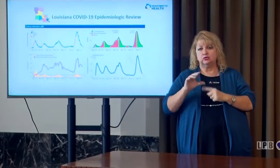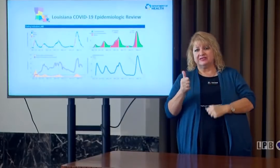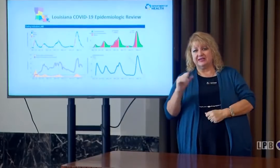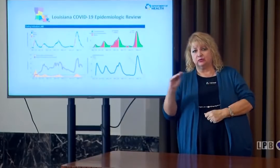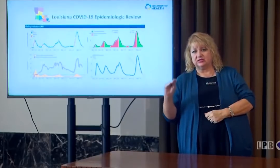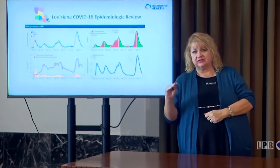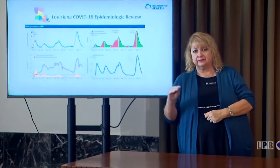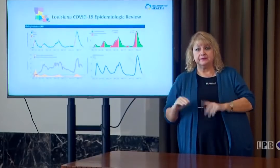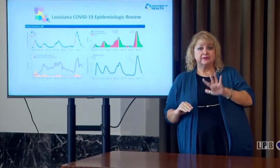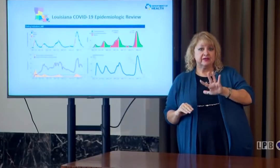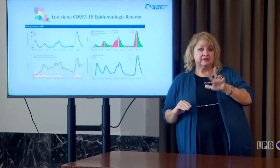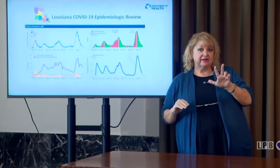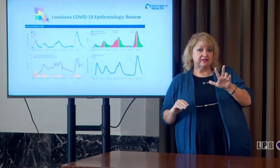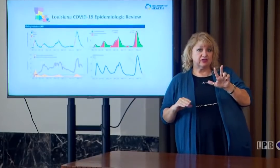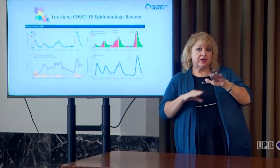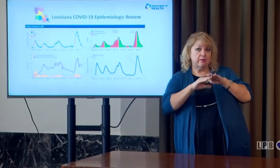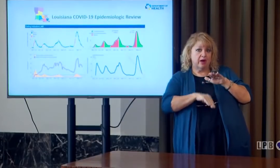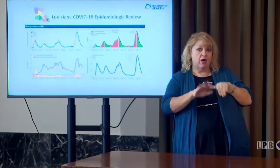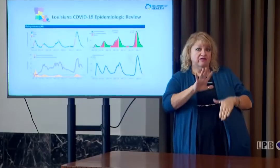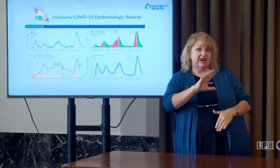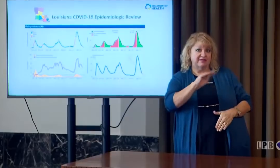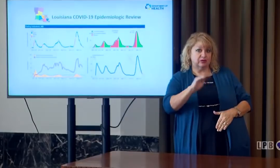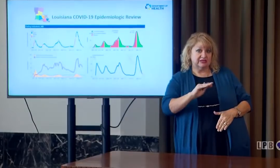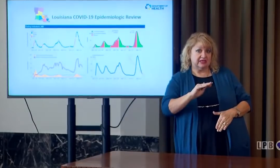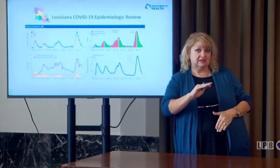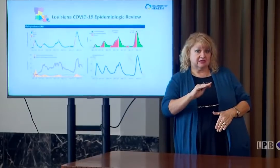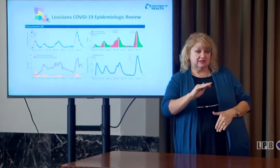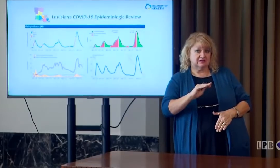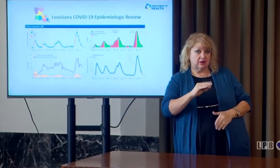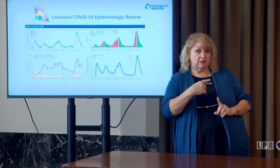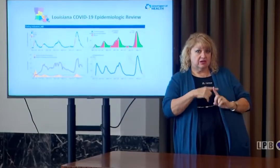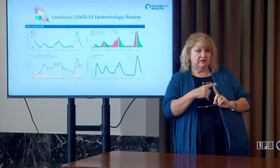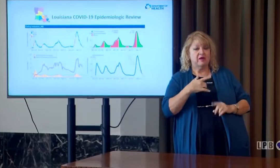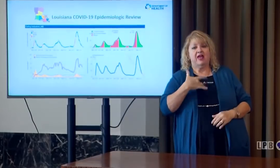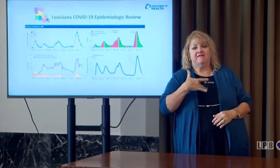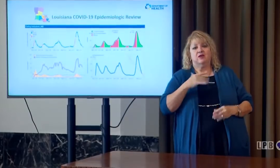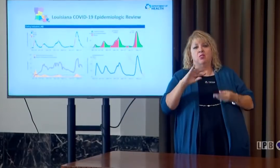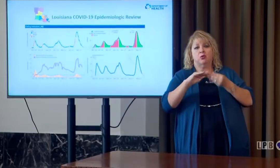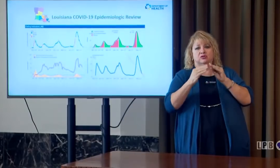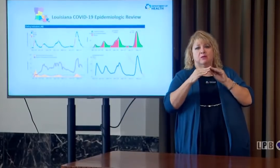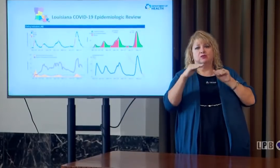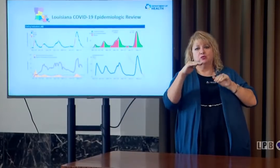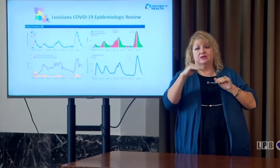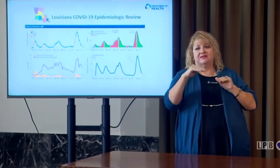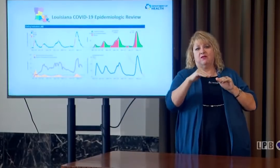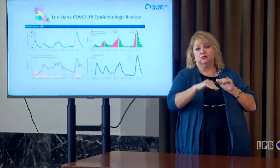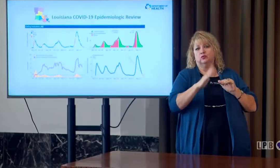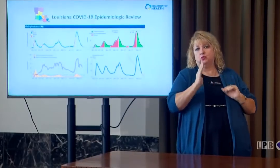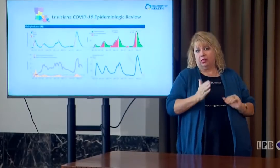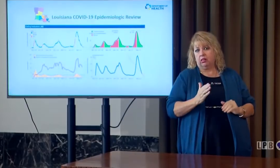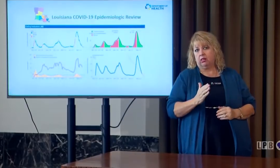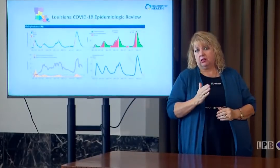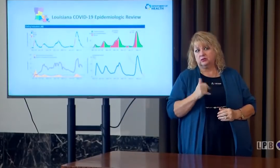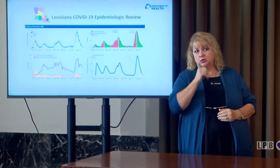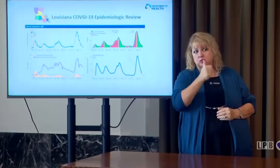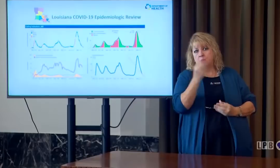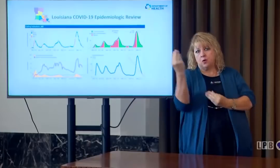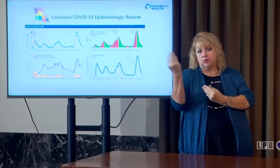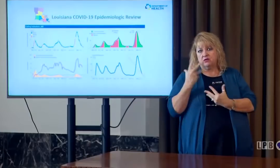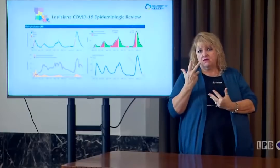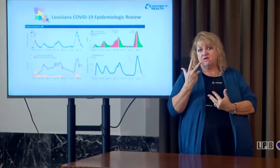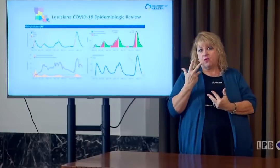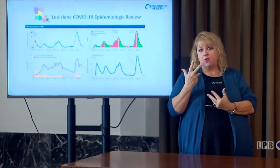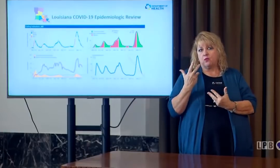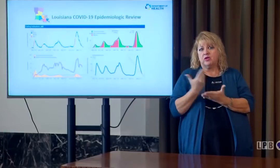parishes that have below 5% positivity. And I expect all those numbers are going to get better tomorrow when the revised data set comes